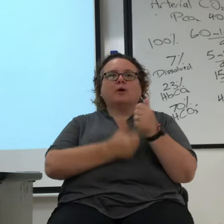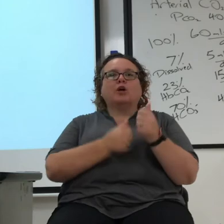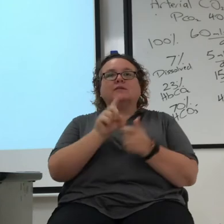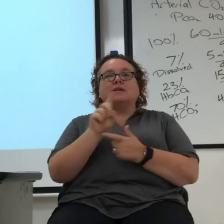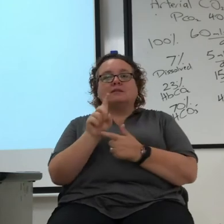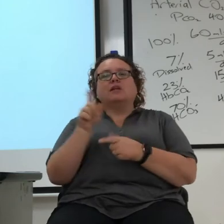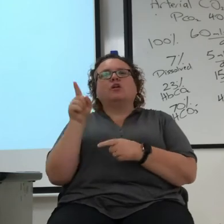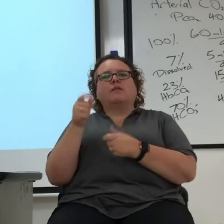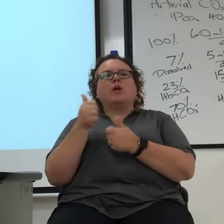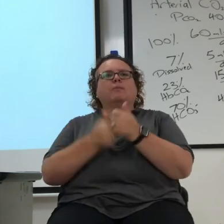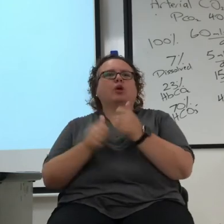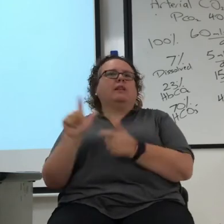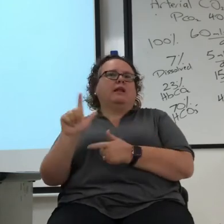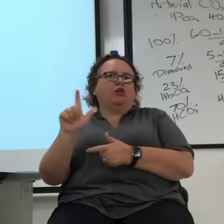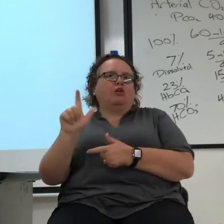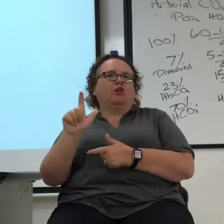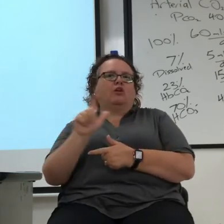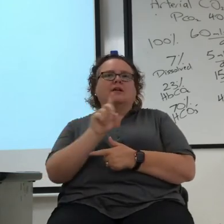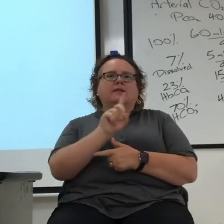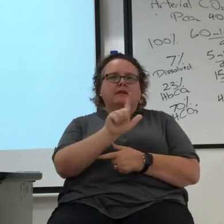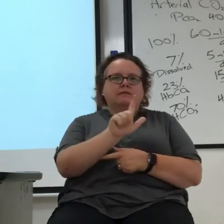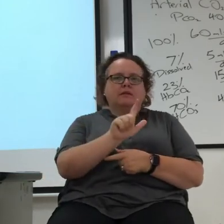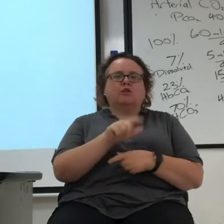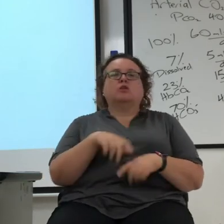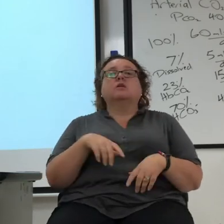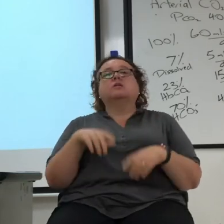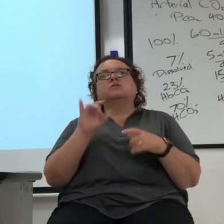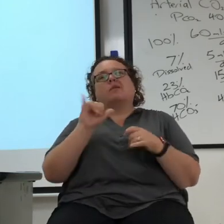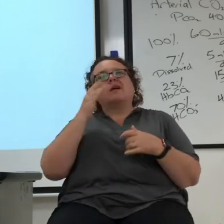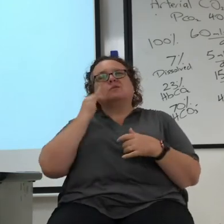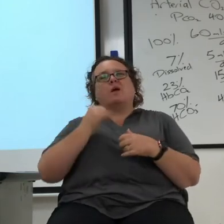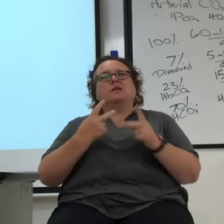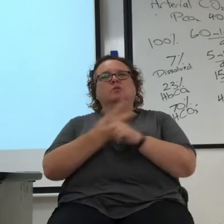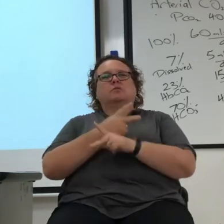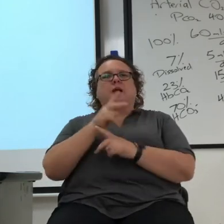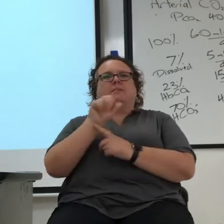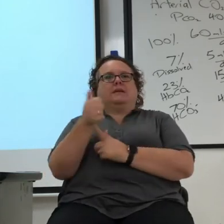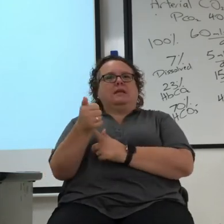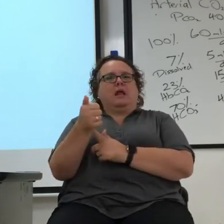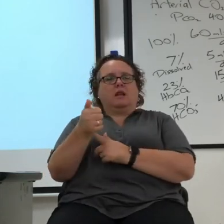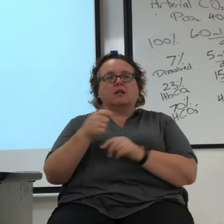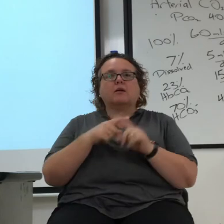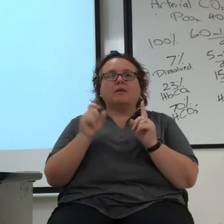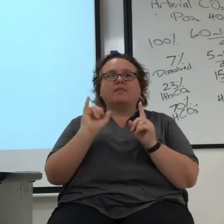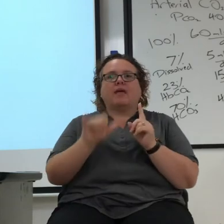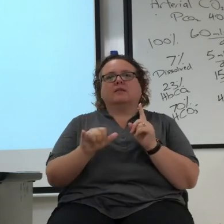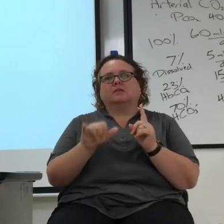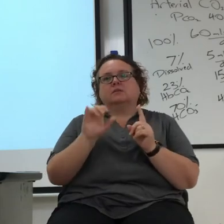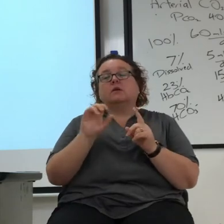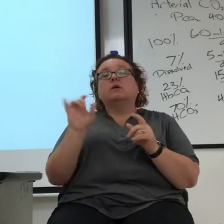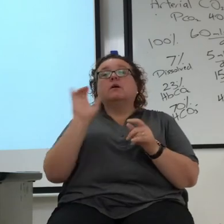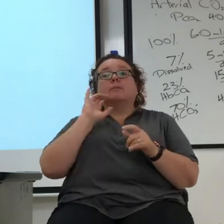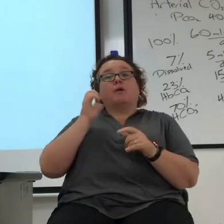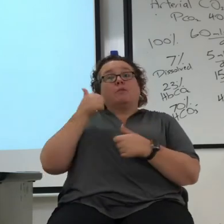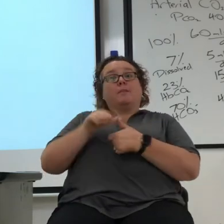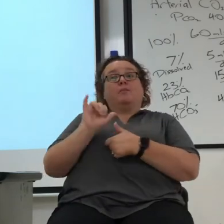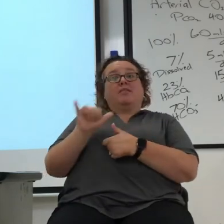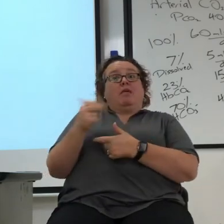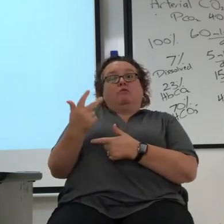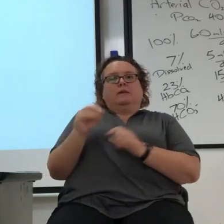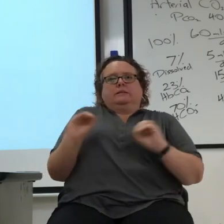They're going per liter of blood, so that's why it's multiplied by 10. So there's the 3. But remember, that 3 is